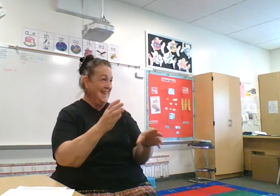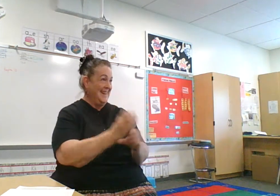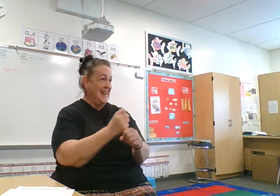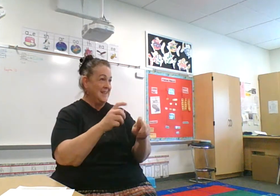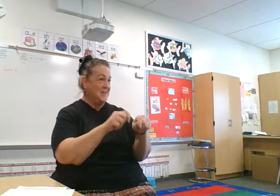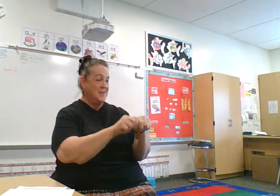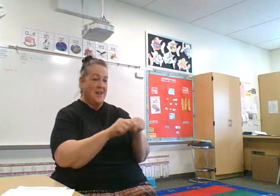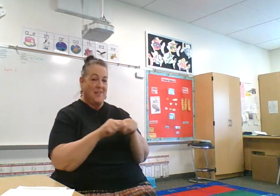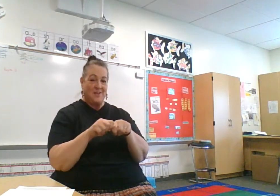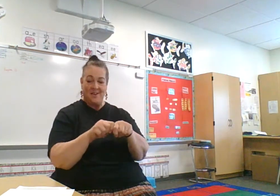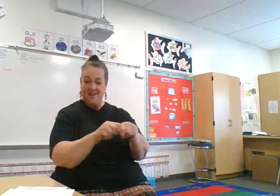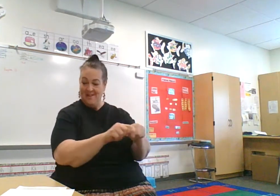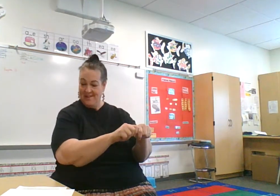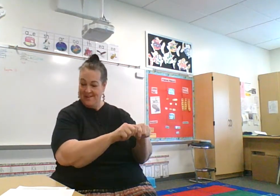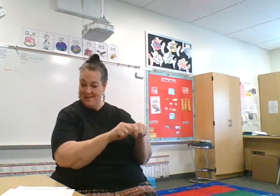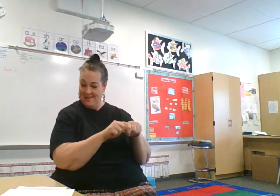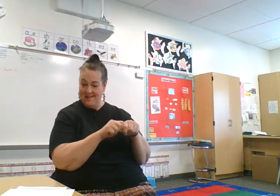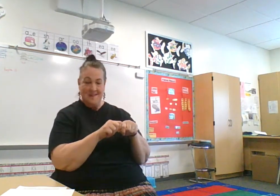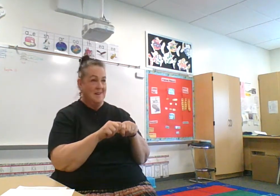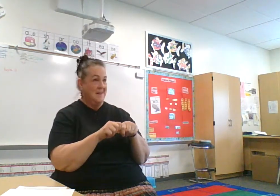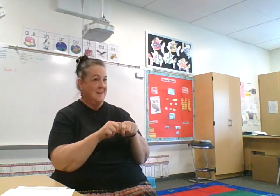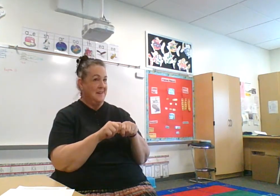Get together. Okay?